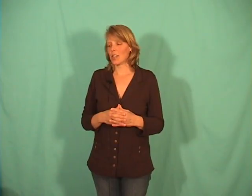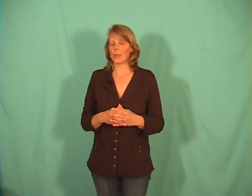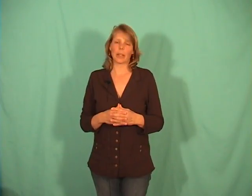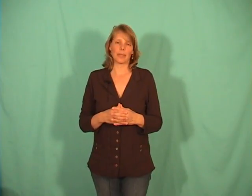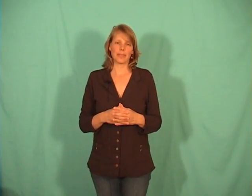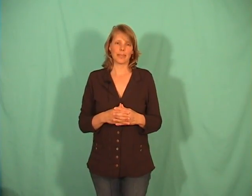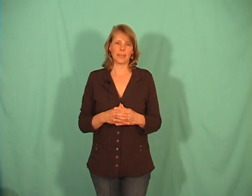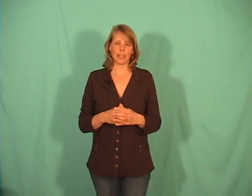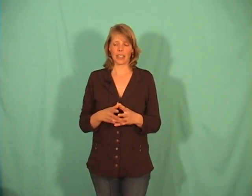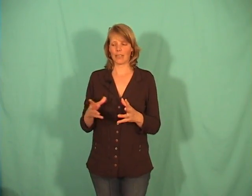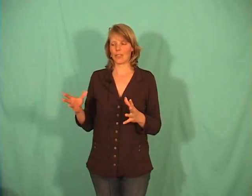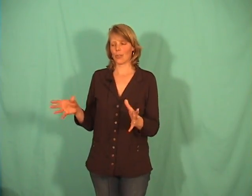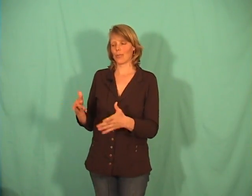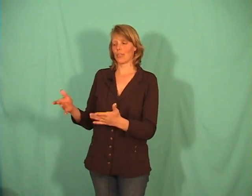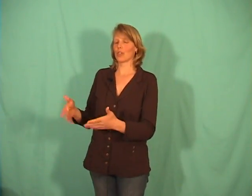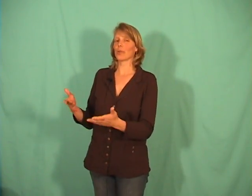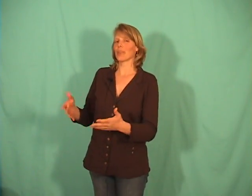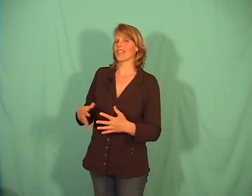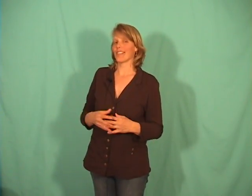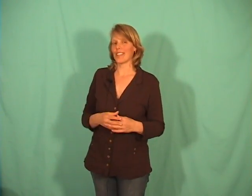one that sort of incorporates these nature